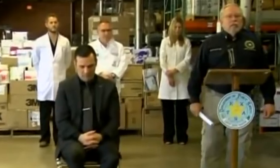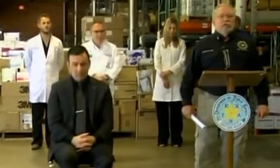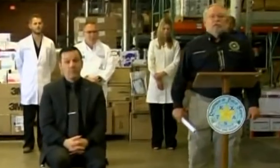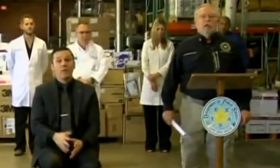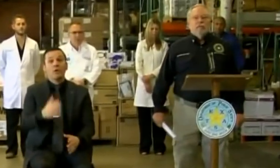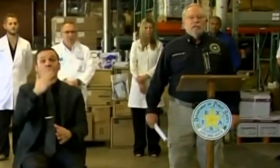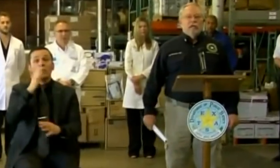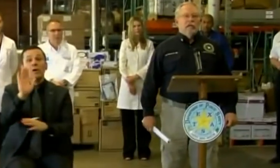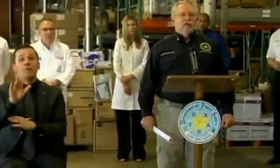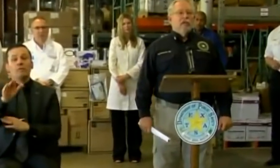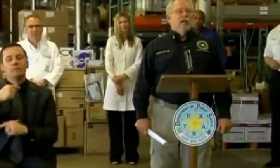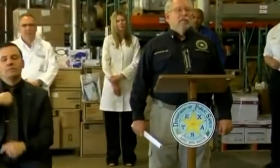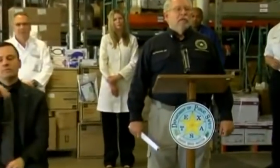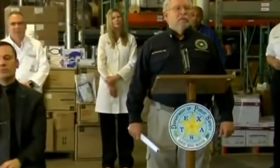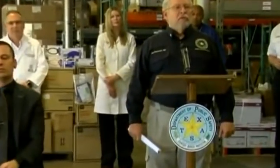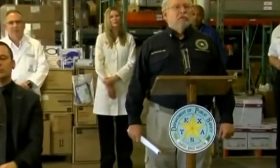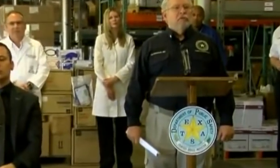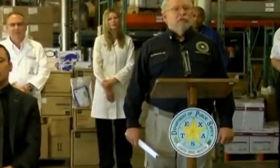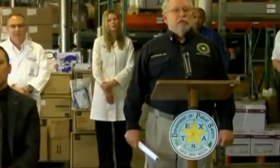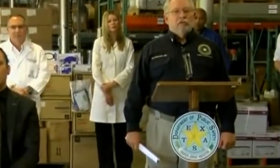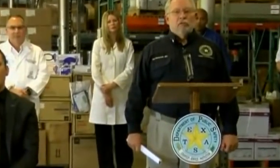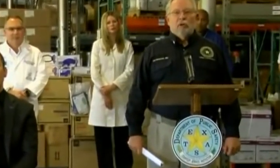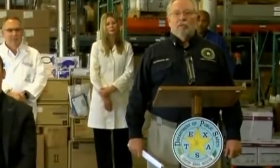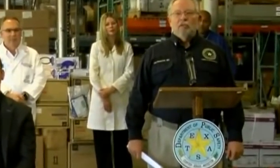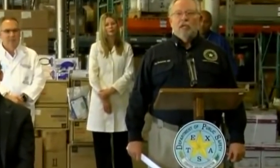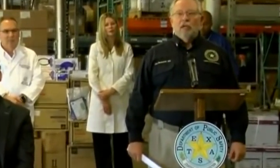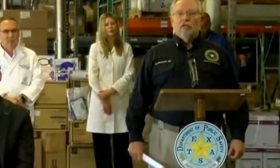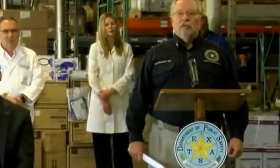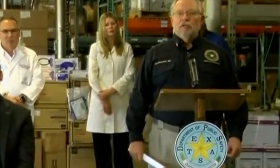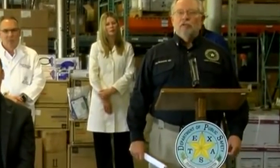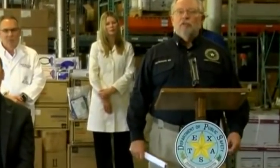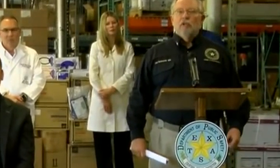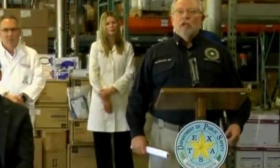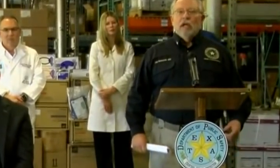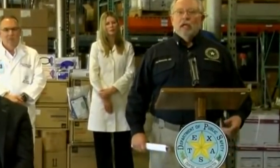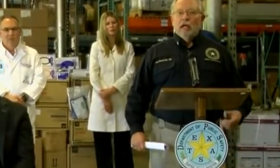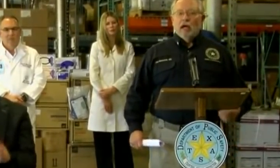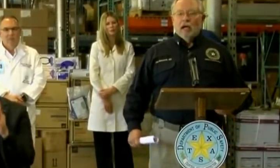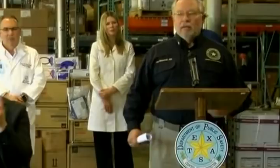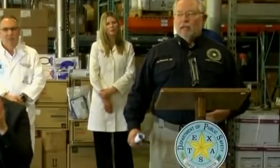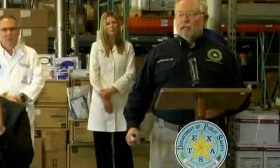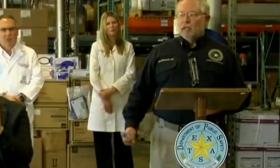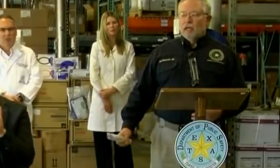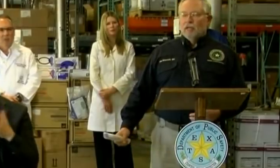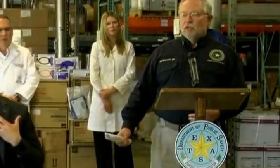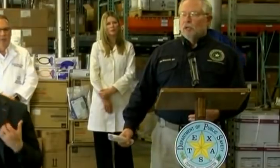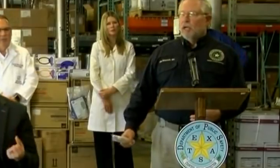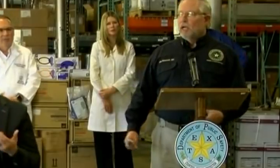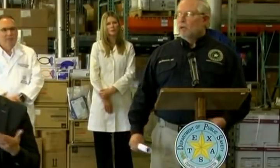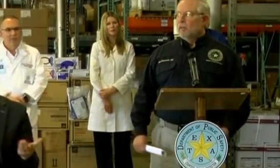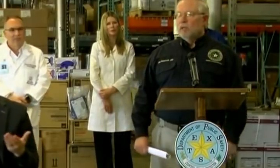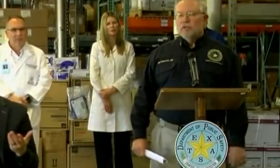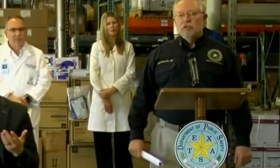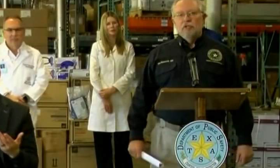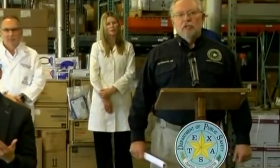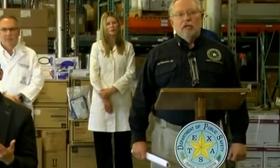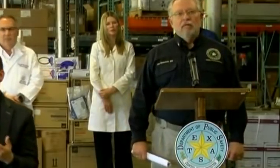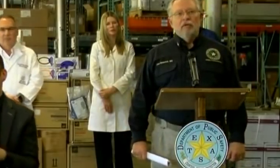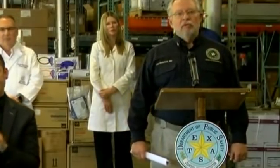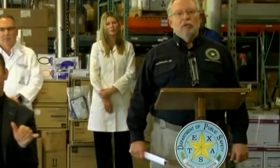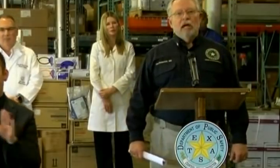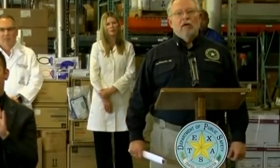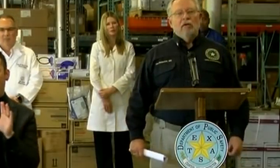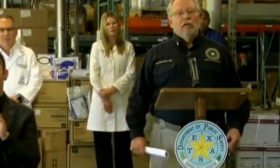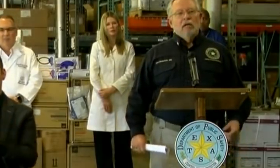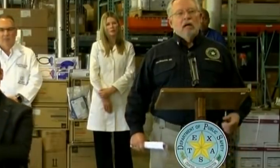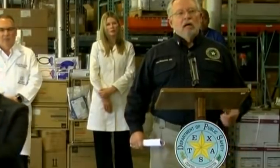Good afternoon. I'm John Hellerstedt. I'm the Commissioner for the Texas Department of State Health Services. And I think I just want to echo the messages that the governor